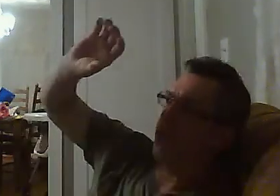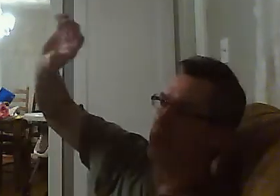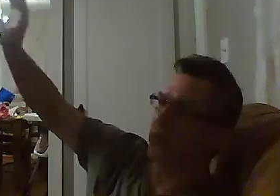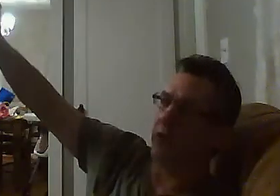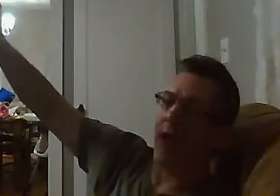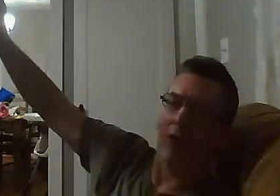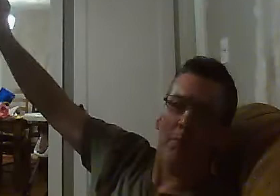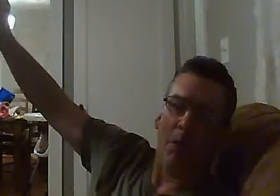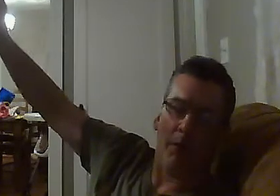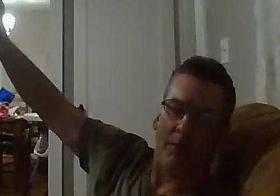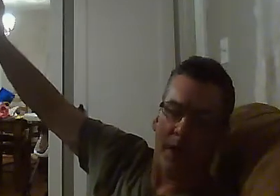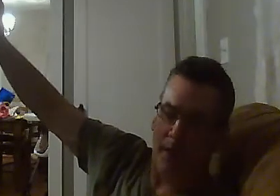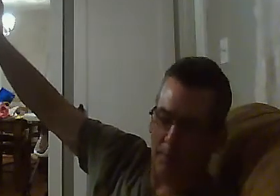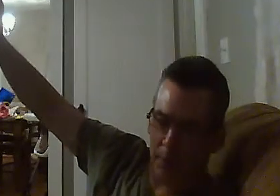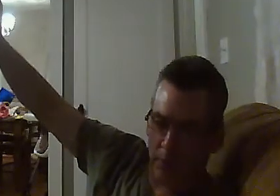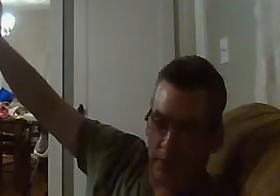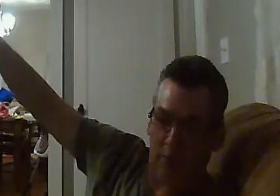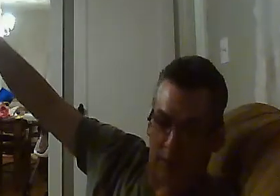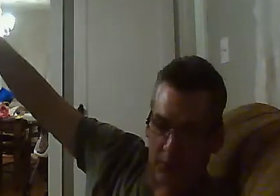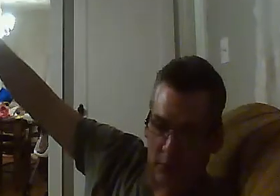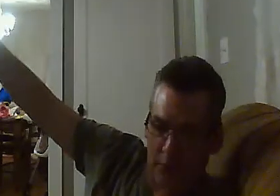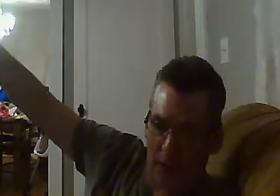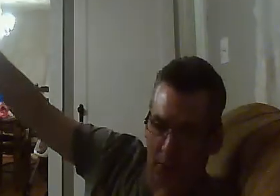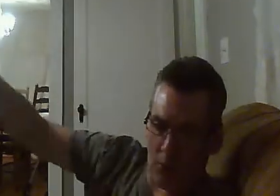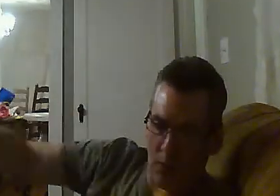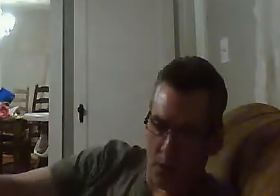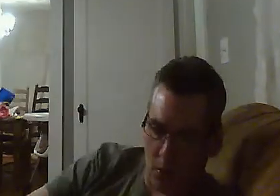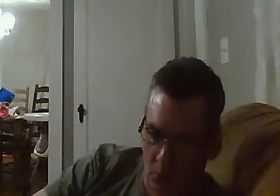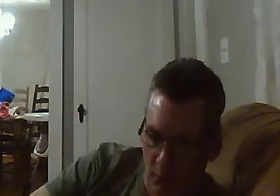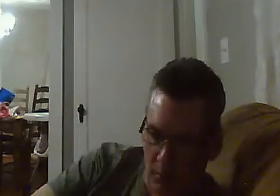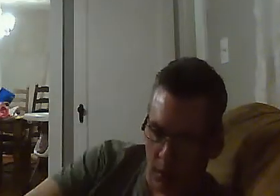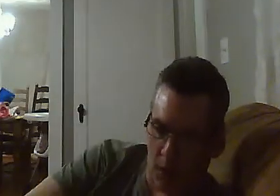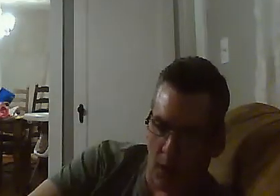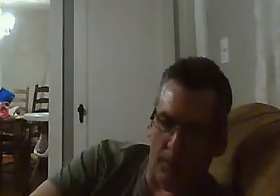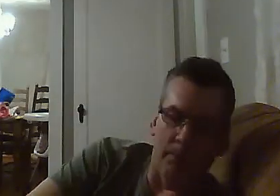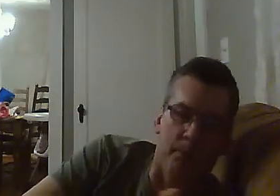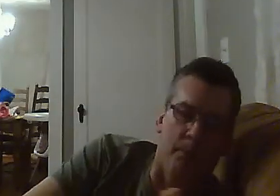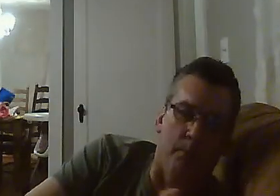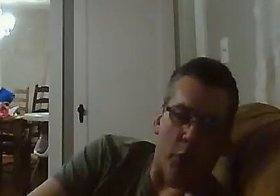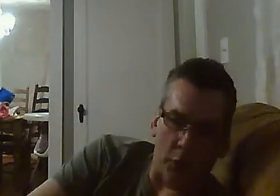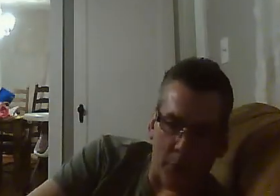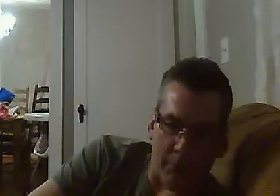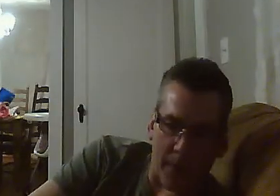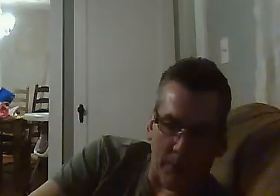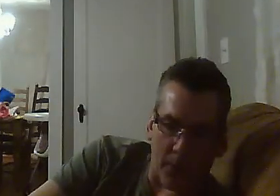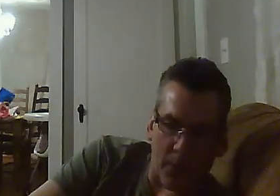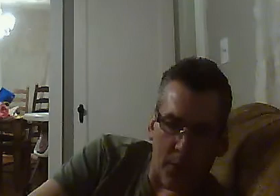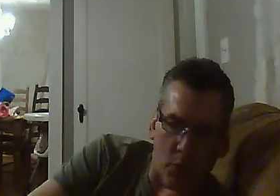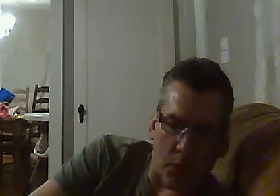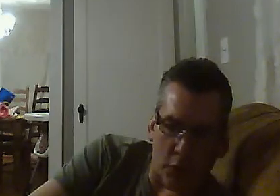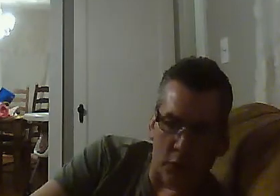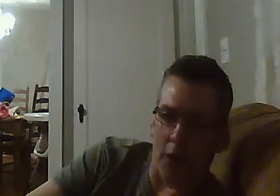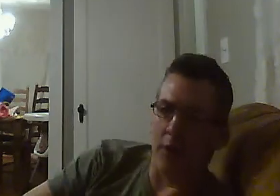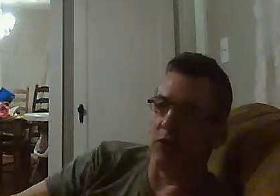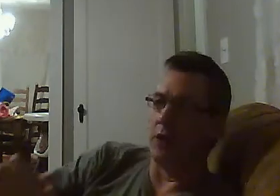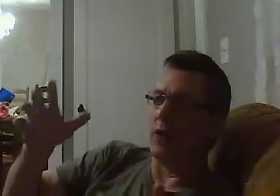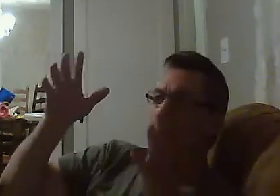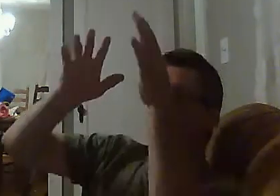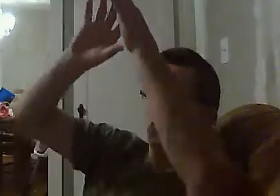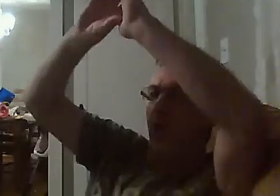you see out in a parking lot on a building, they're like looking yellow. Or mercury vapor, which is the